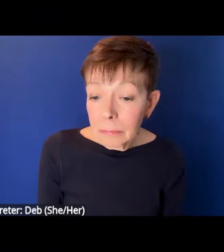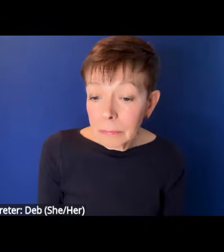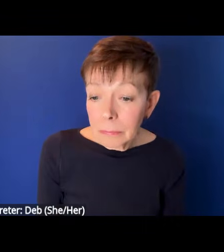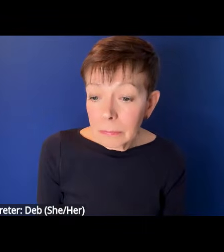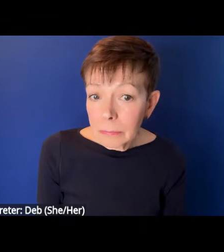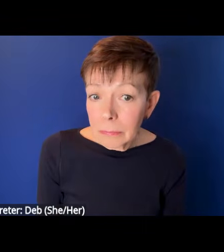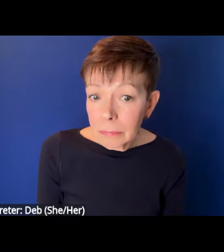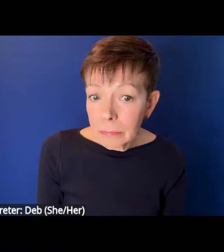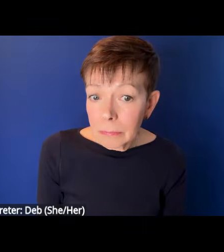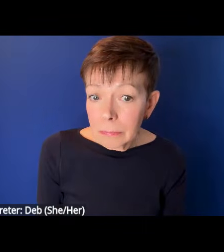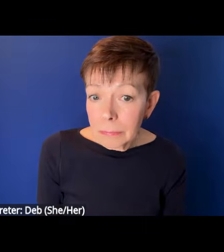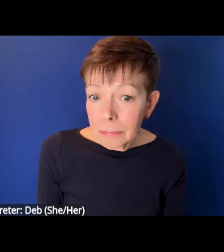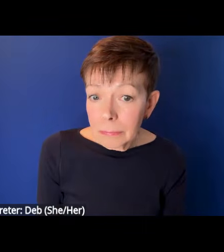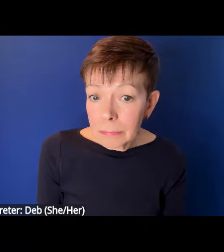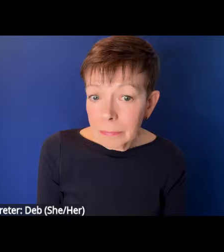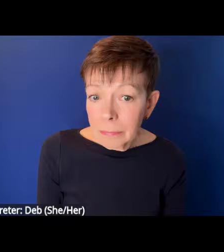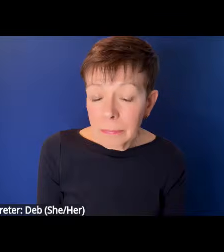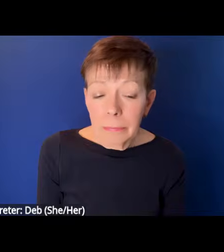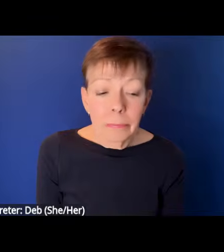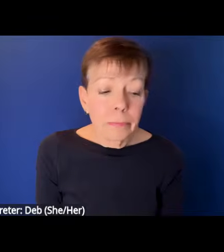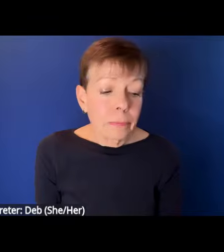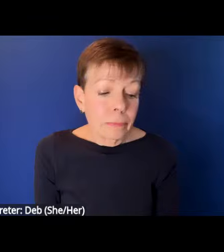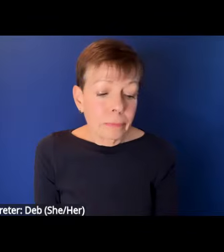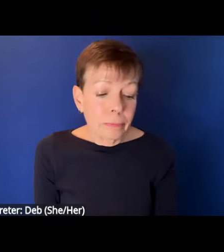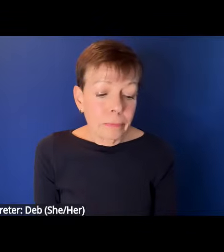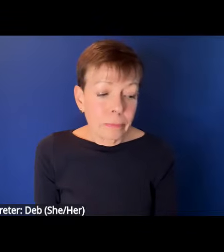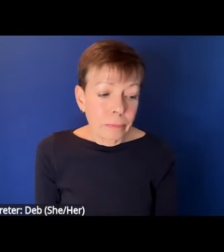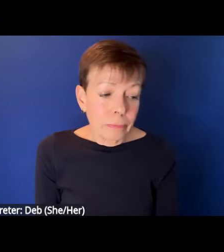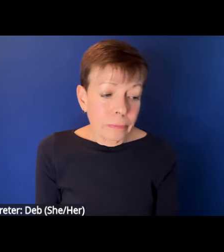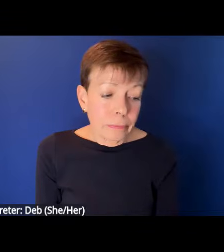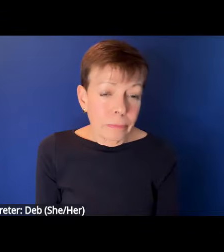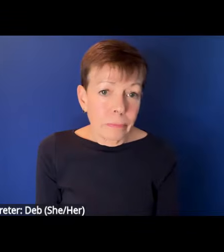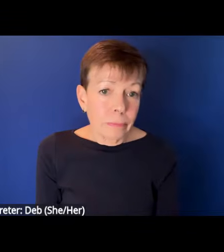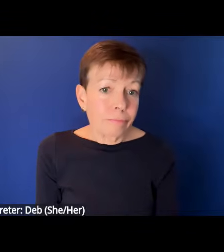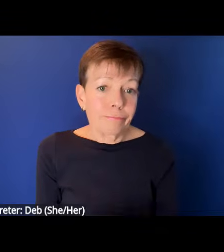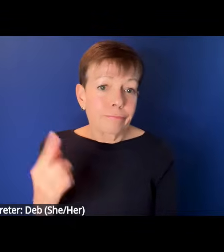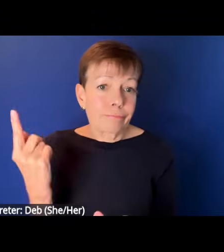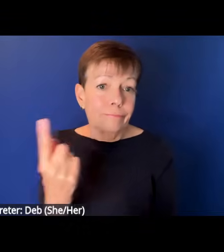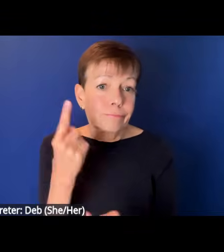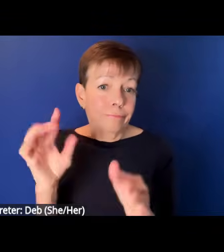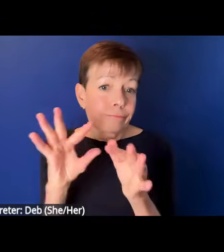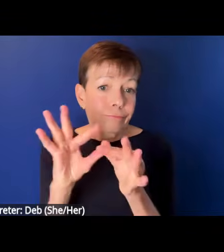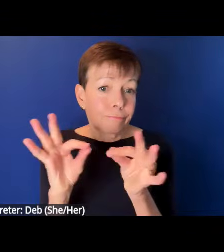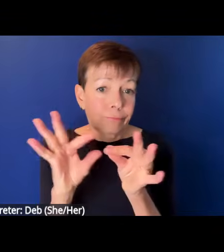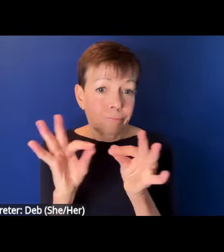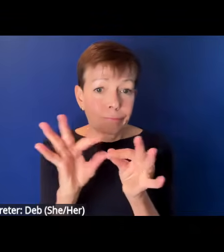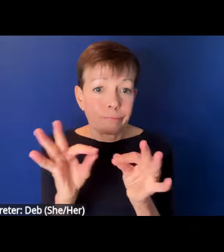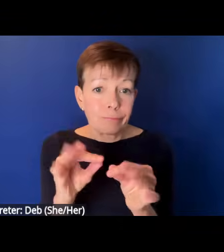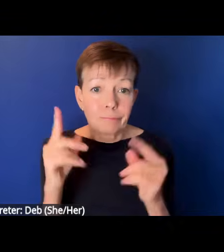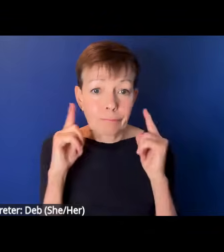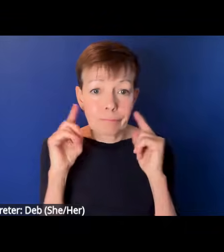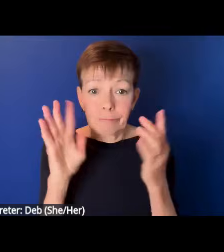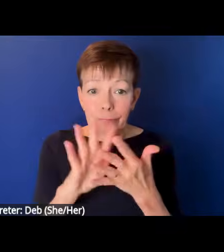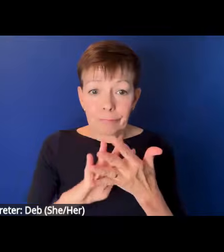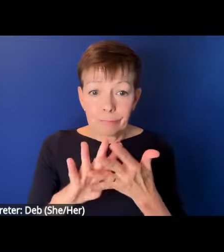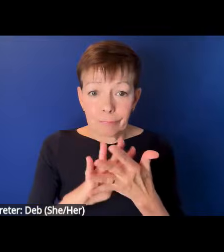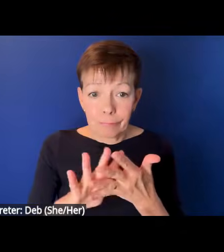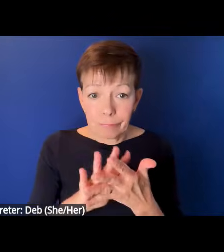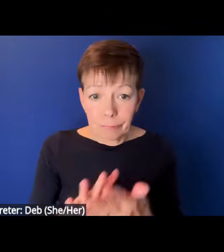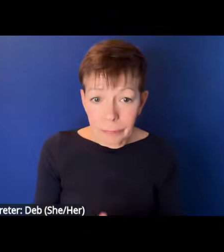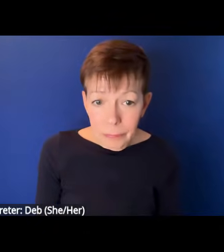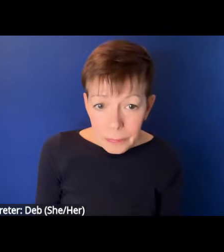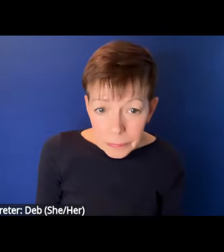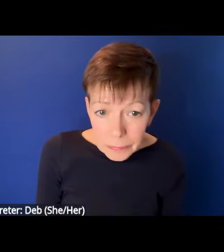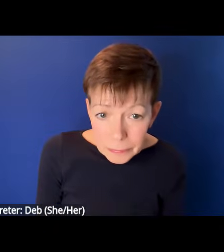this, please note sections 3.3 and 12.0 of the LEA. And also Swamis Nation